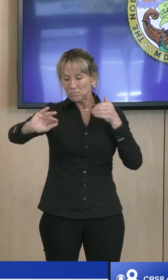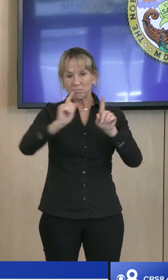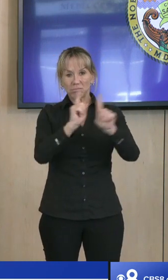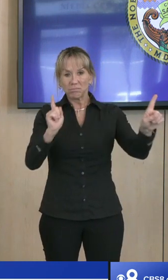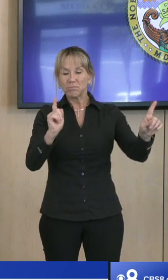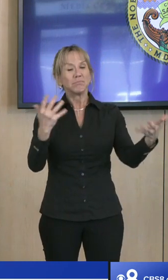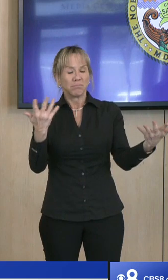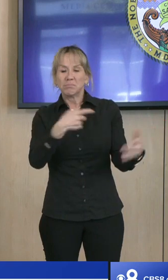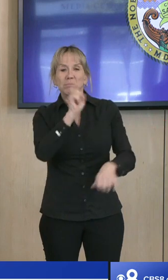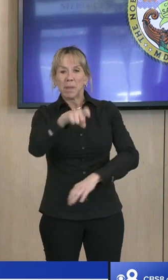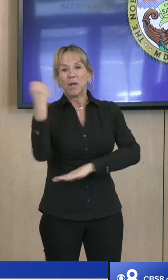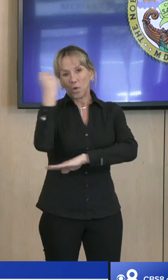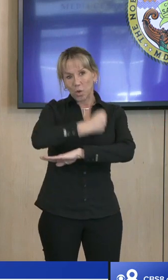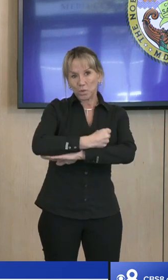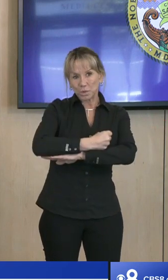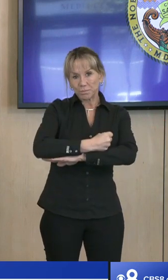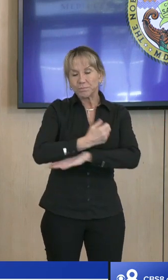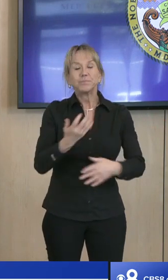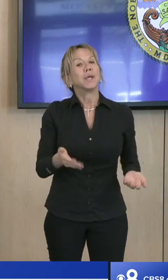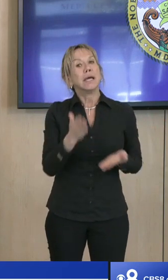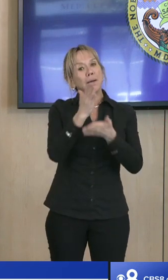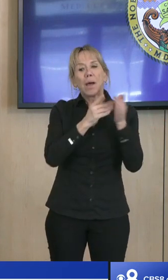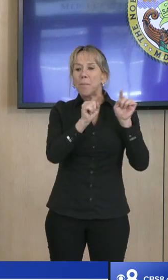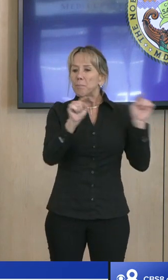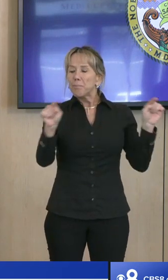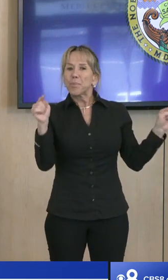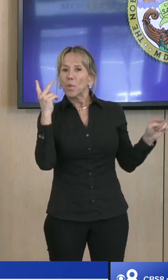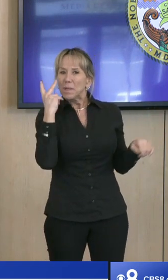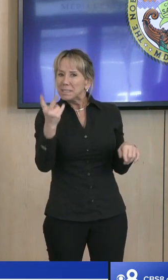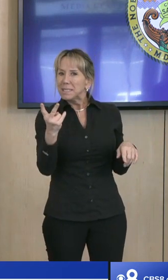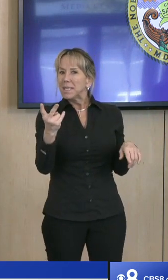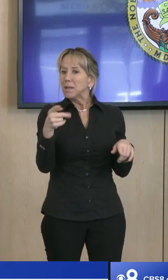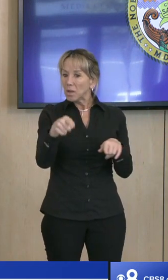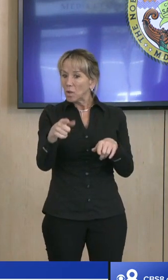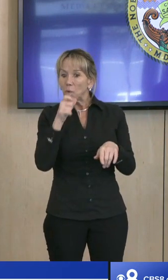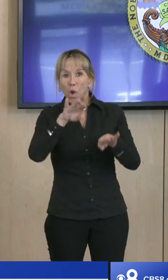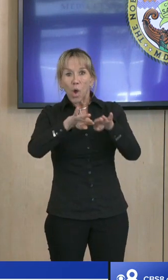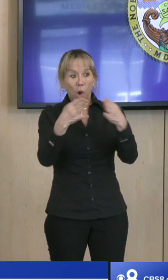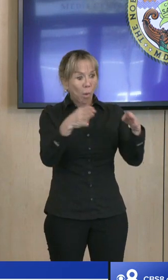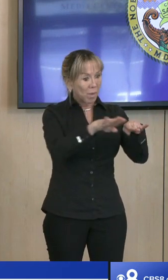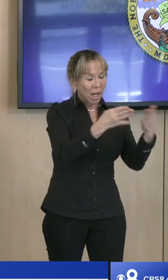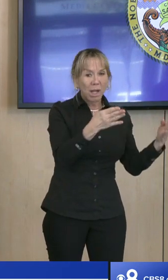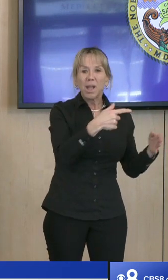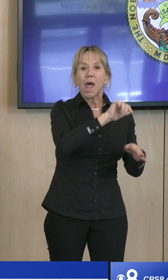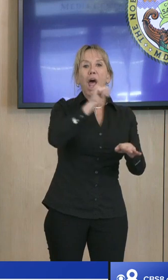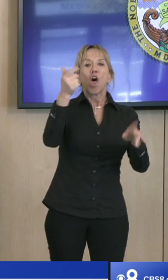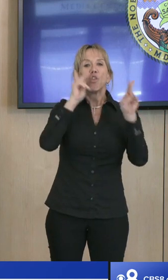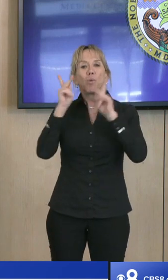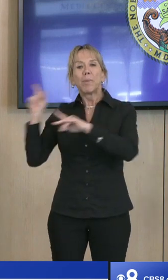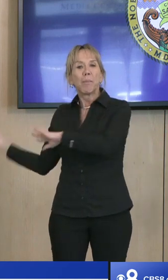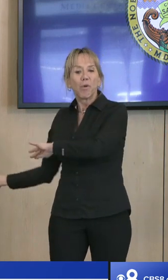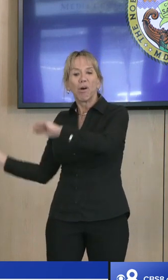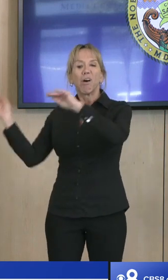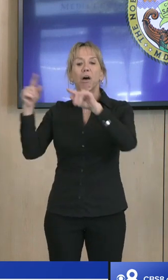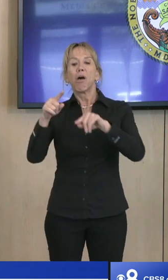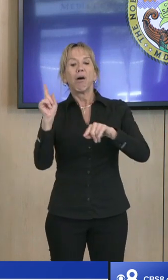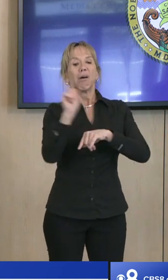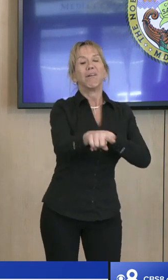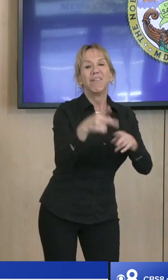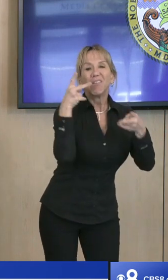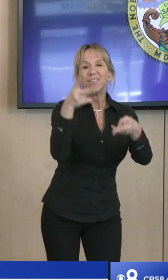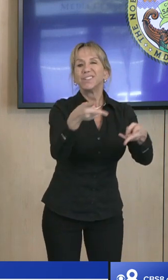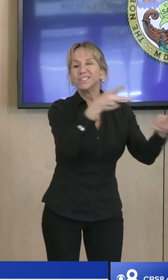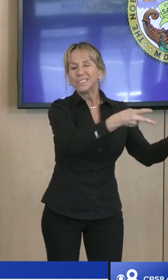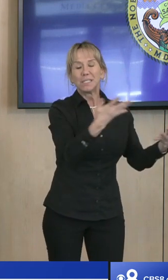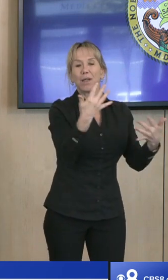as some jurisdictions have remained open, we've seen an inordinate amount of folks from other areas go to those jurisdictions, making it more challenging to ensure physical